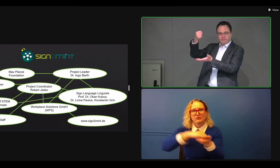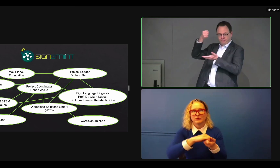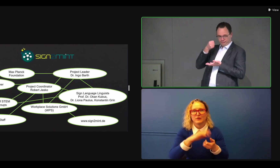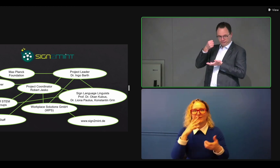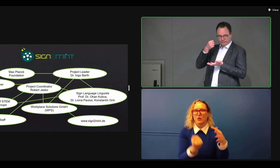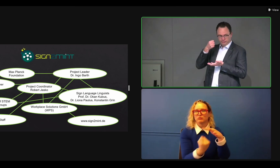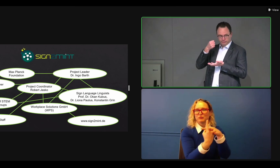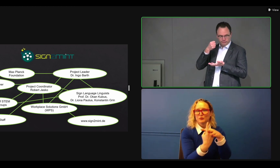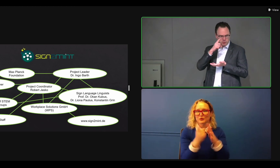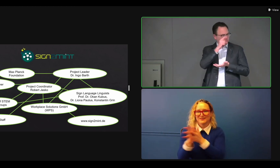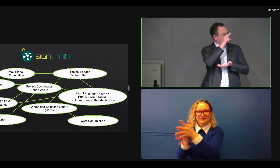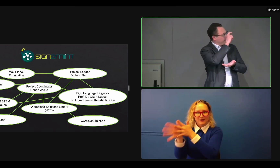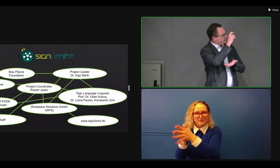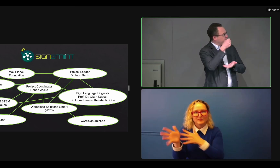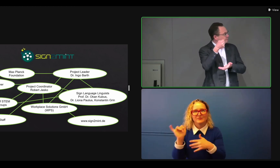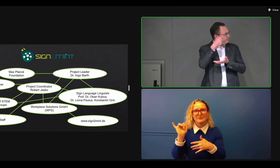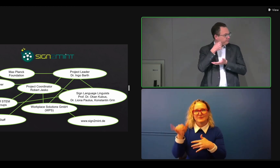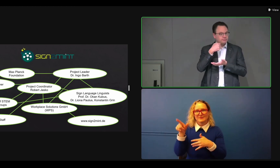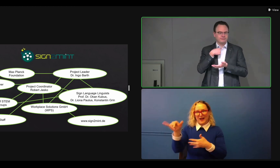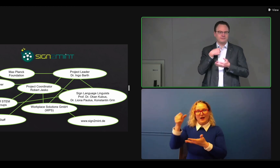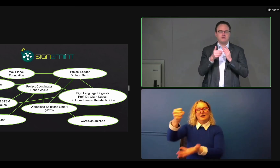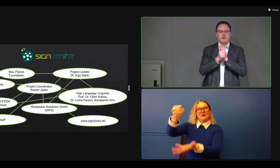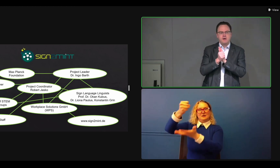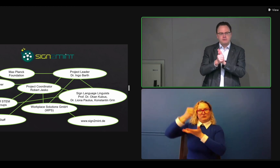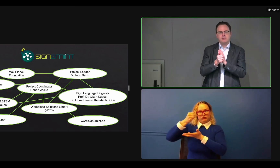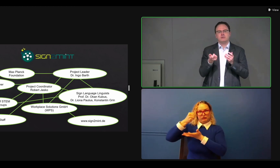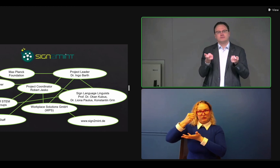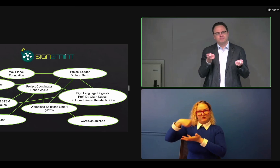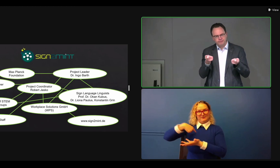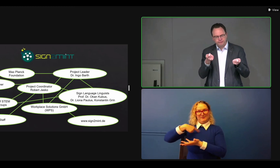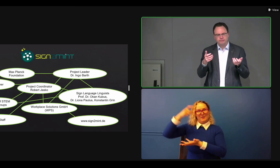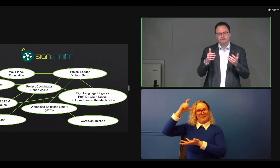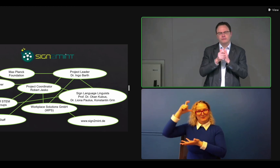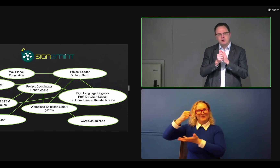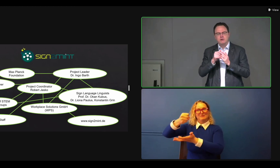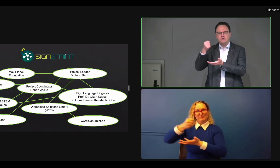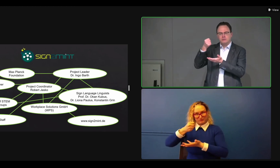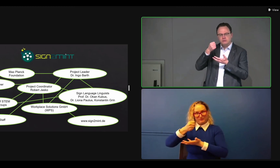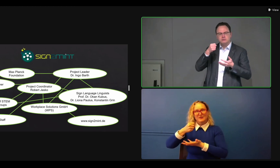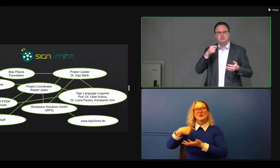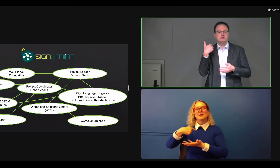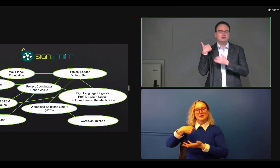that has worked together. After we received this funding, as the lead,